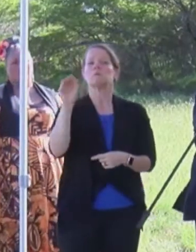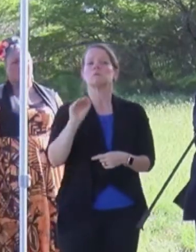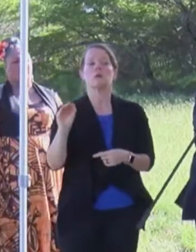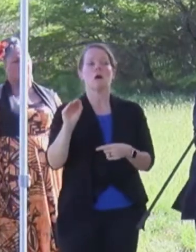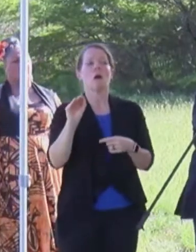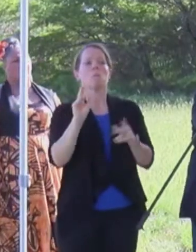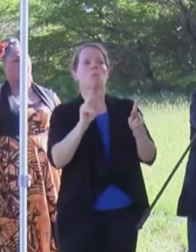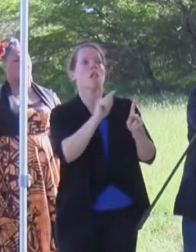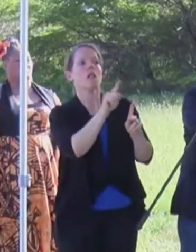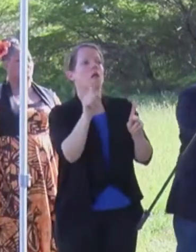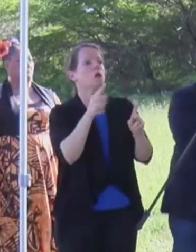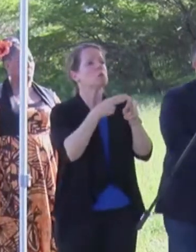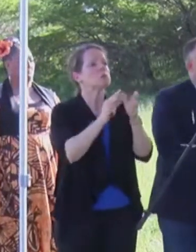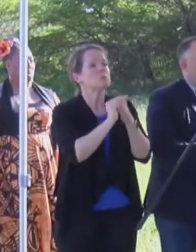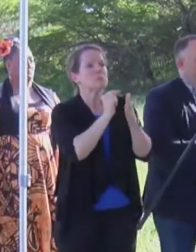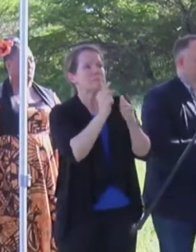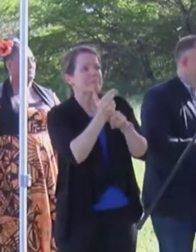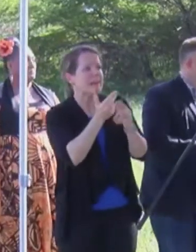hotels.